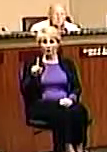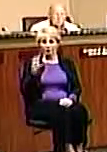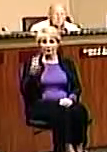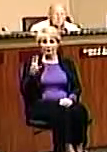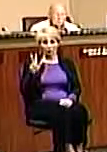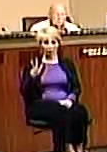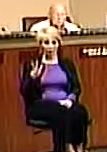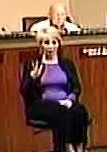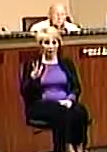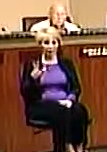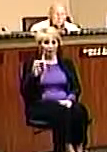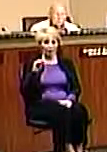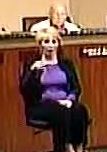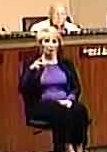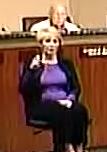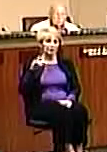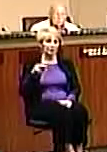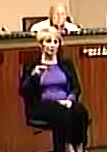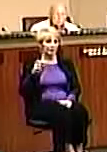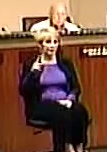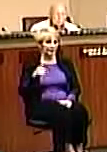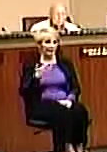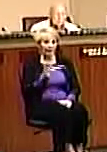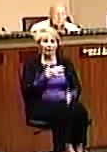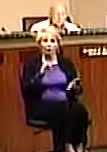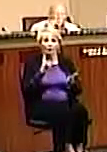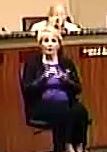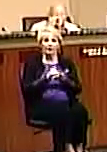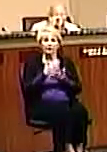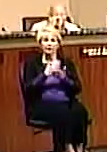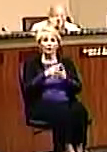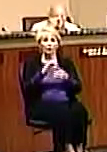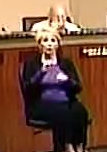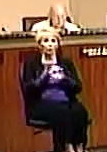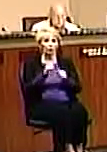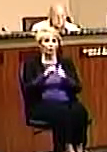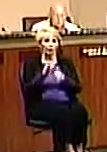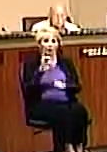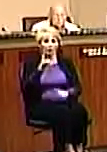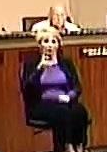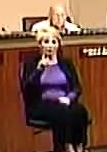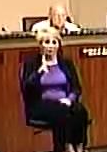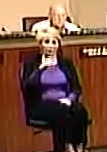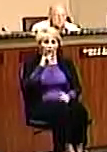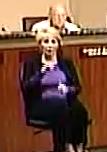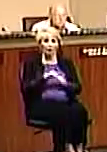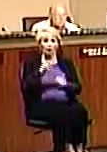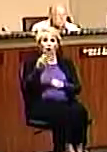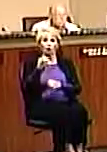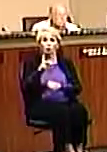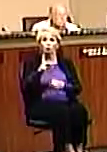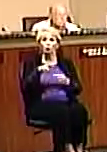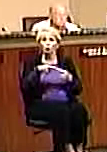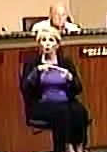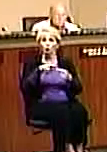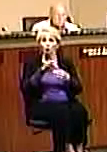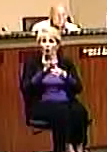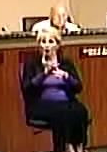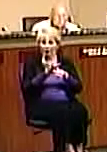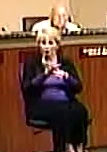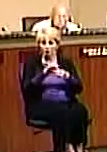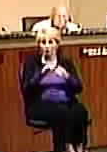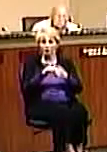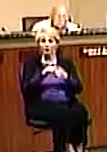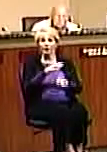2-7163, Composition. Sally. This section deals with the composition of the Human Relations Commission,